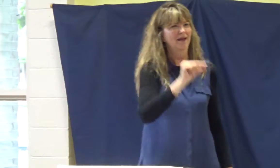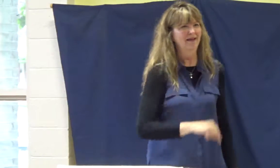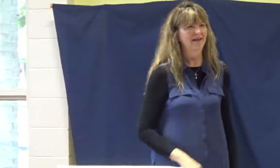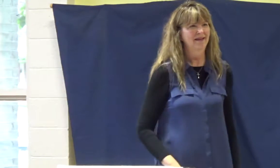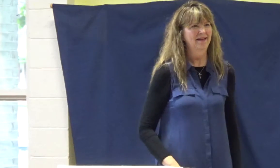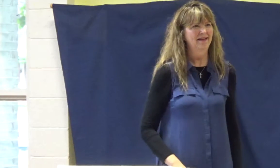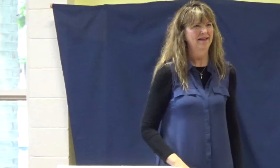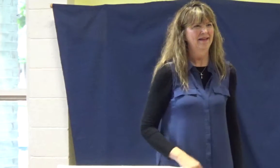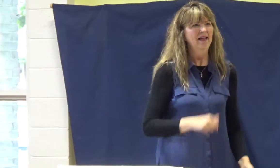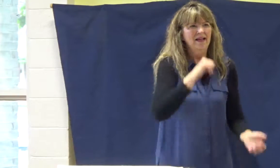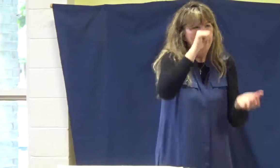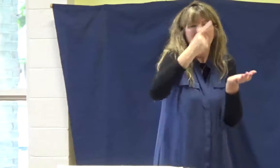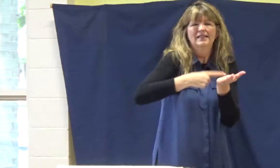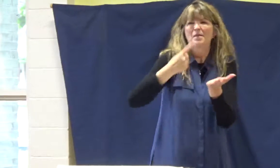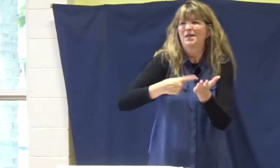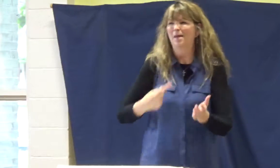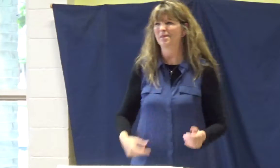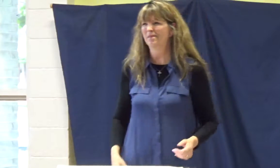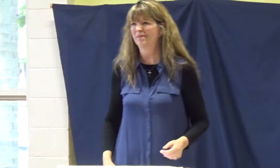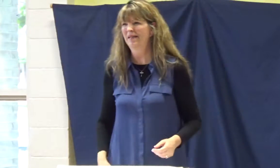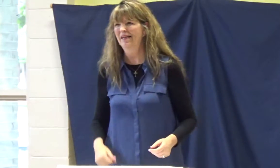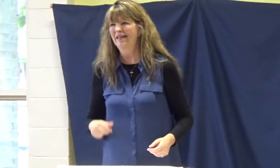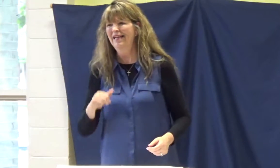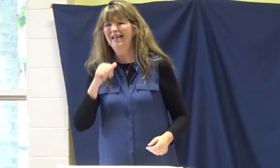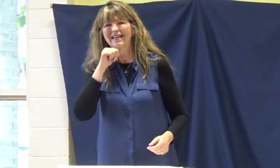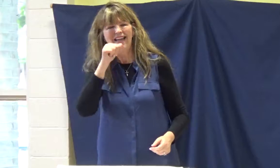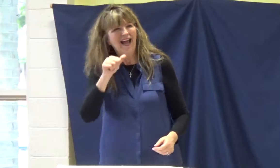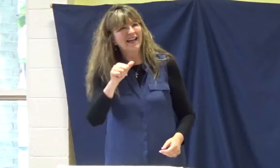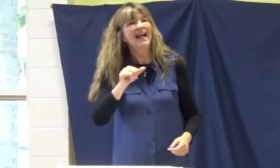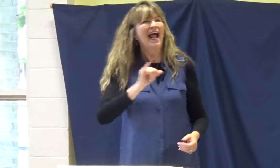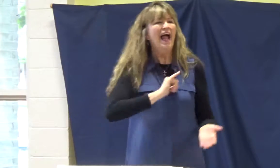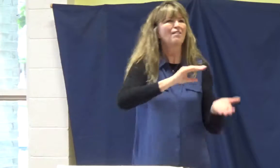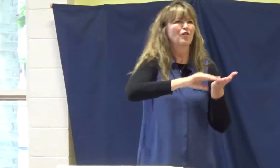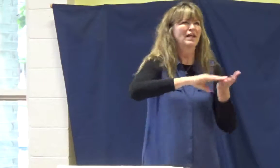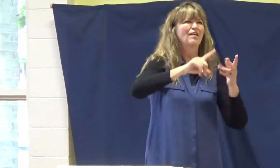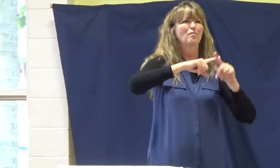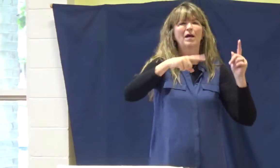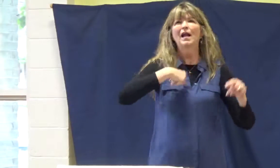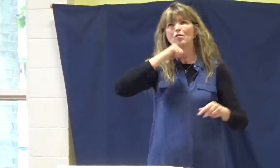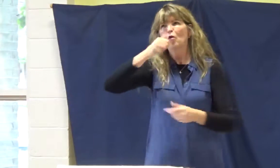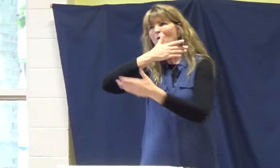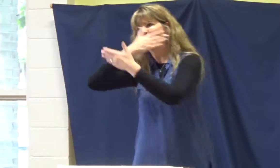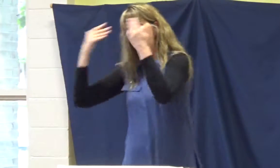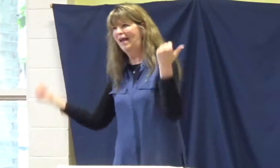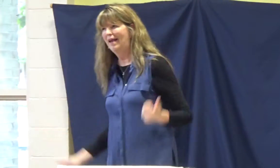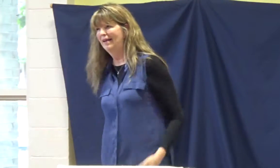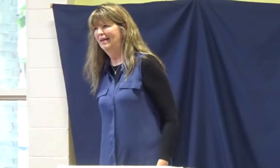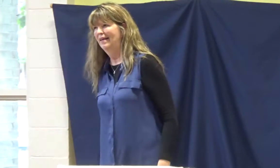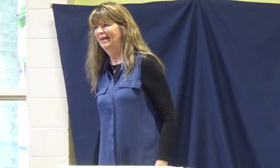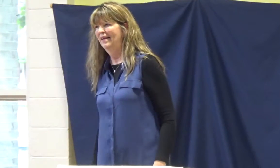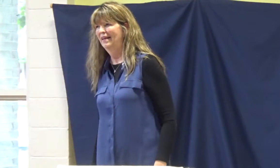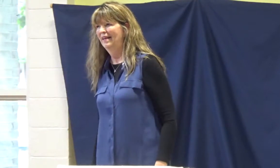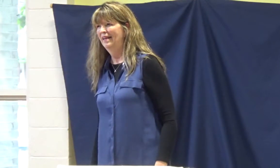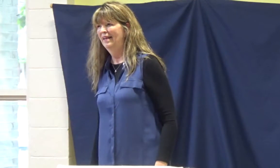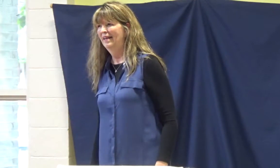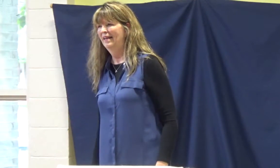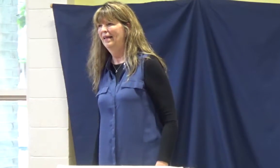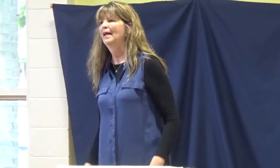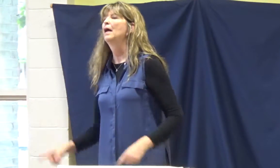forgive completely, not just a little bit. Sometimes we can forgive a little bit, but I won't